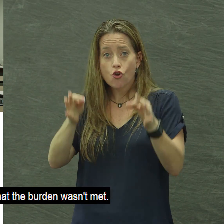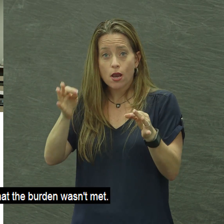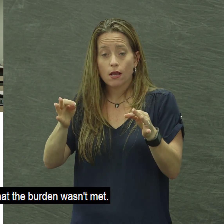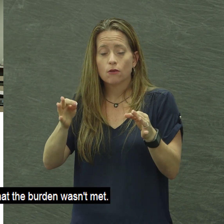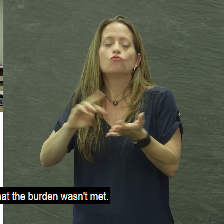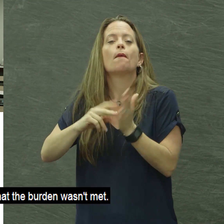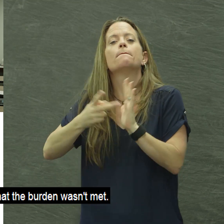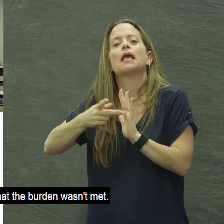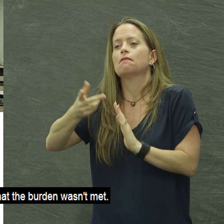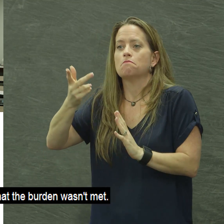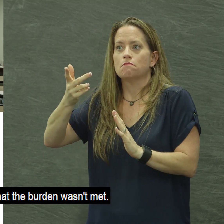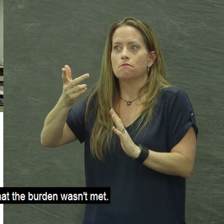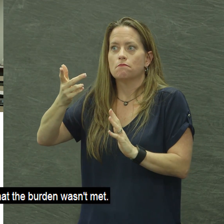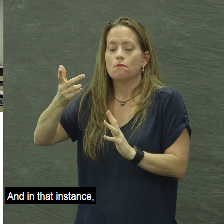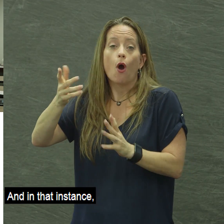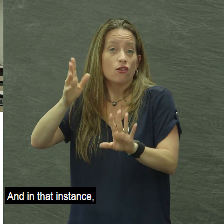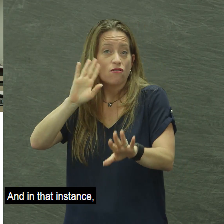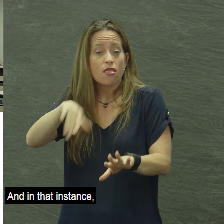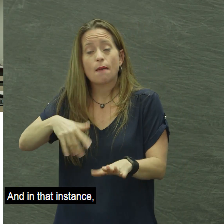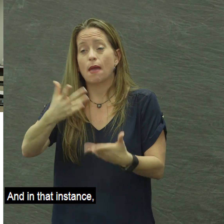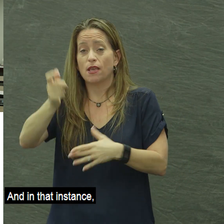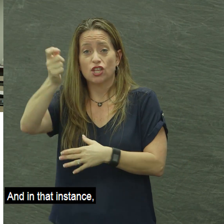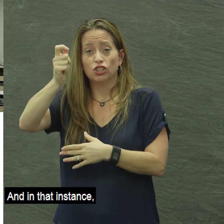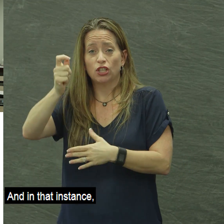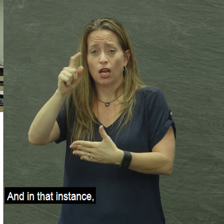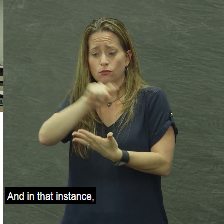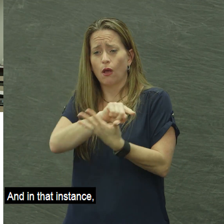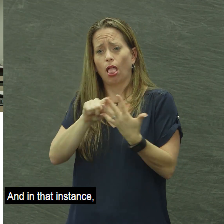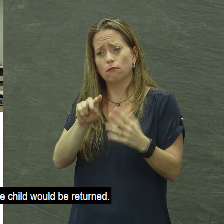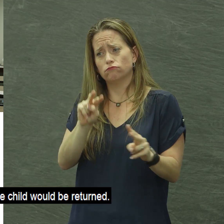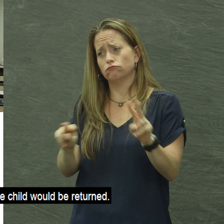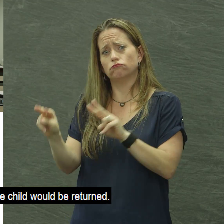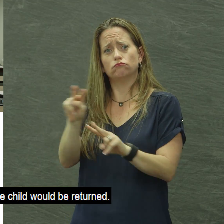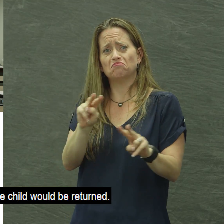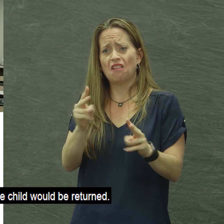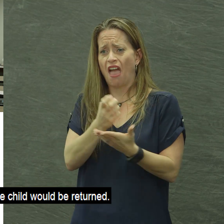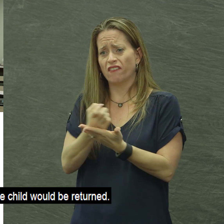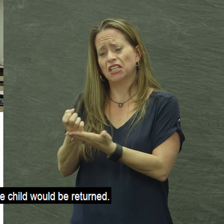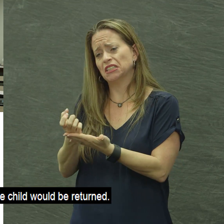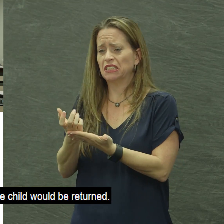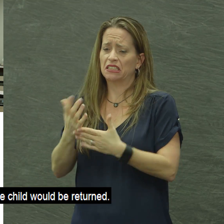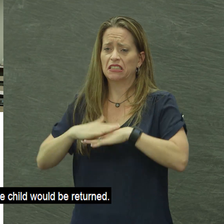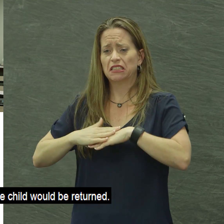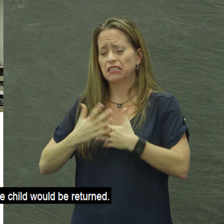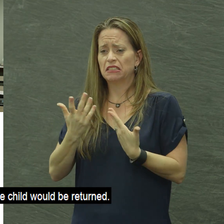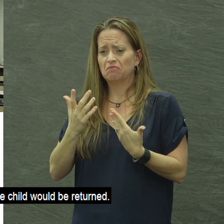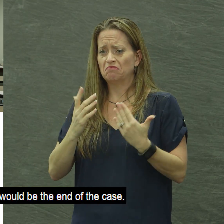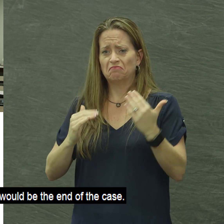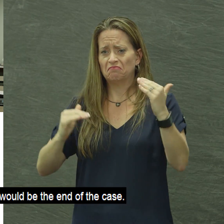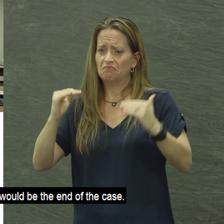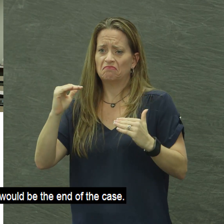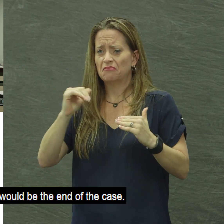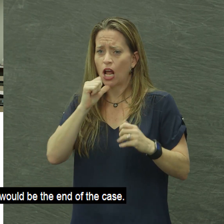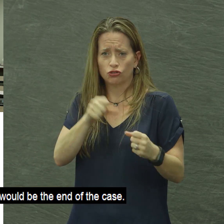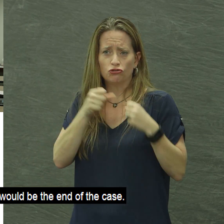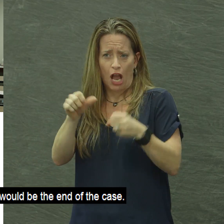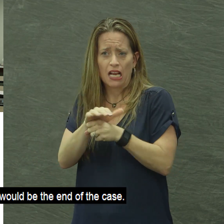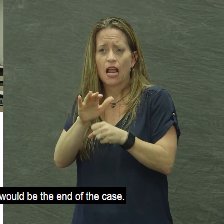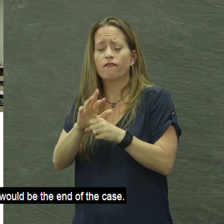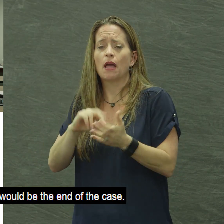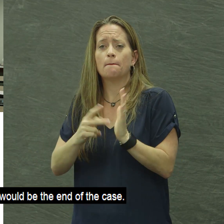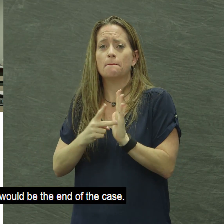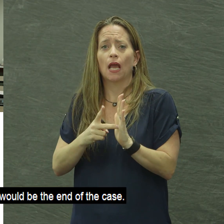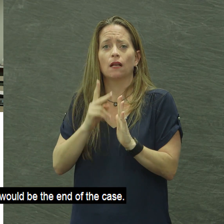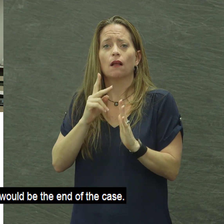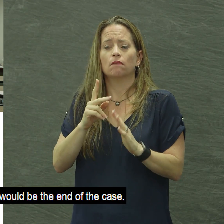that the burden wasn't met, and in that instance, the child would be returned. That would be the